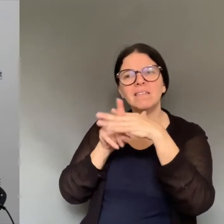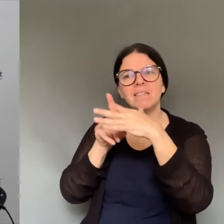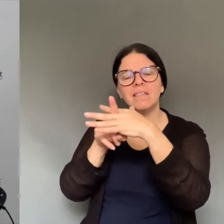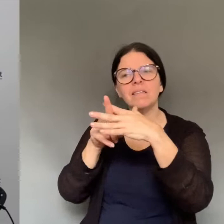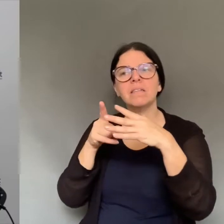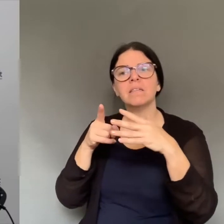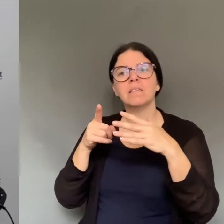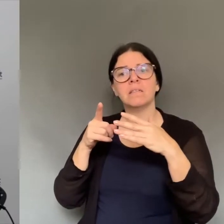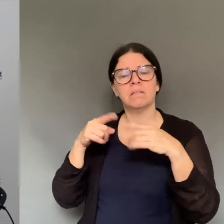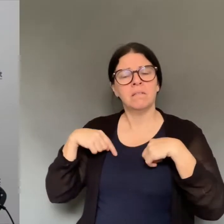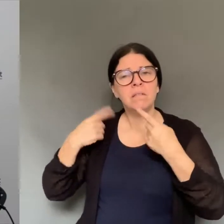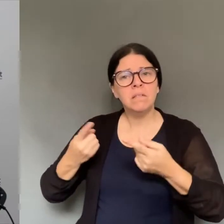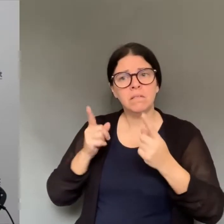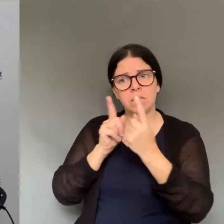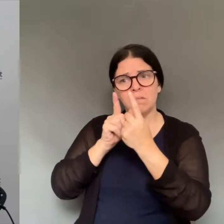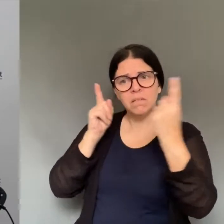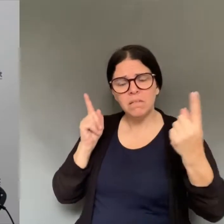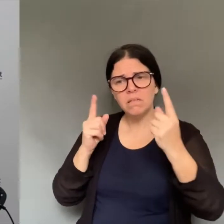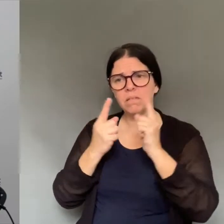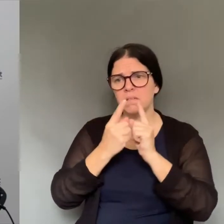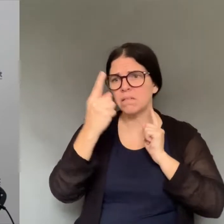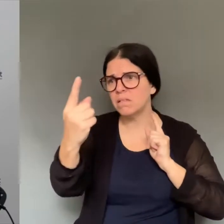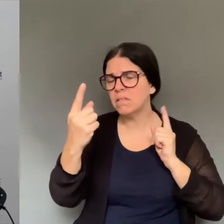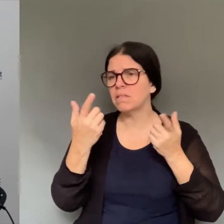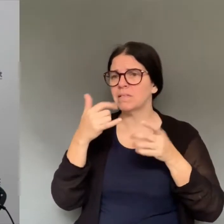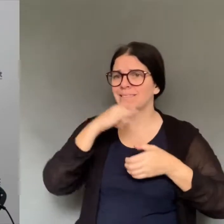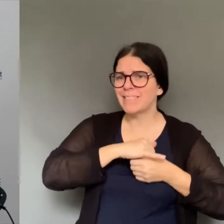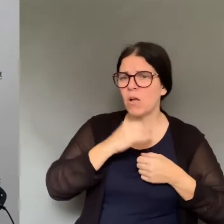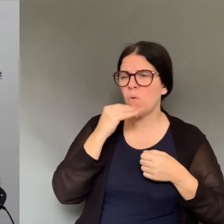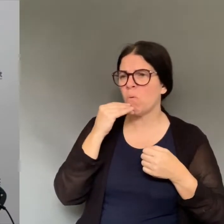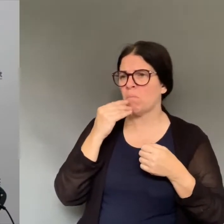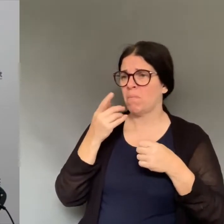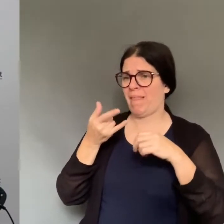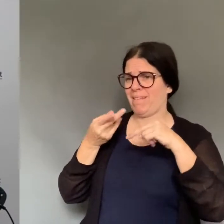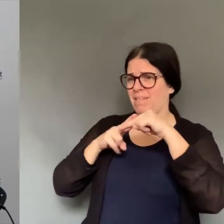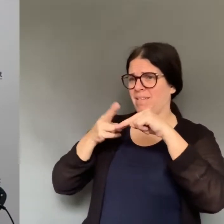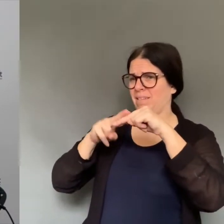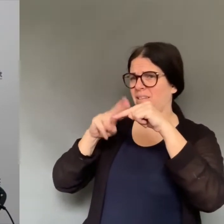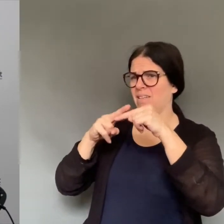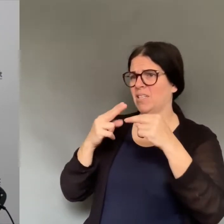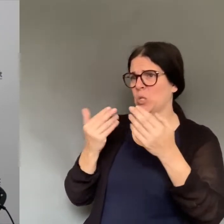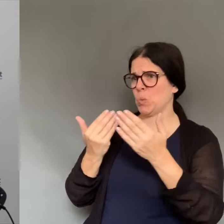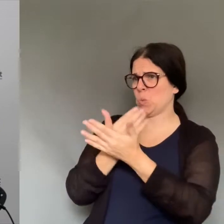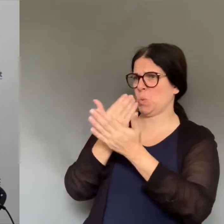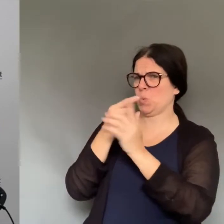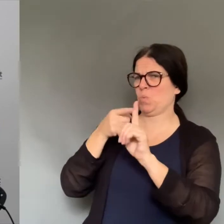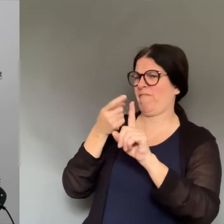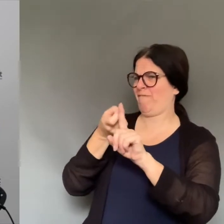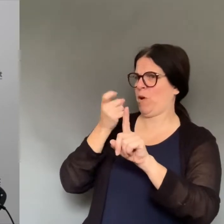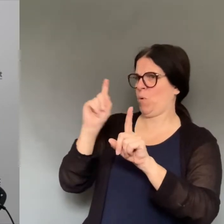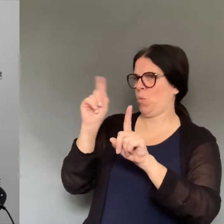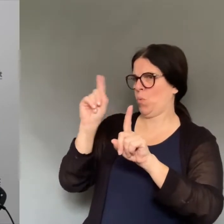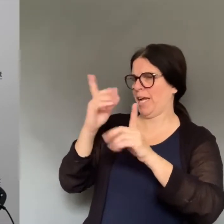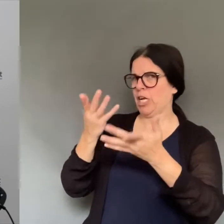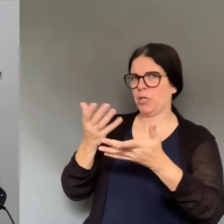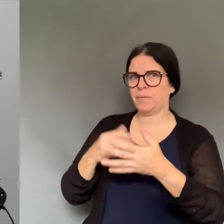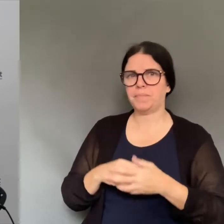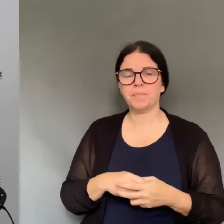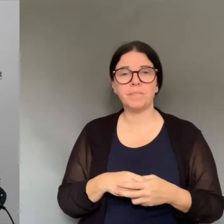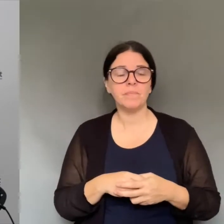we have social distancing and have to stay home measures in place, where is this coming from